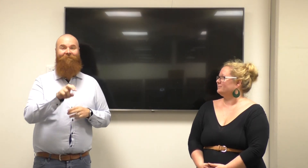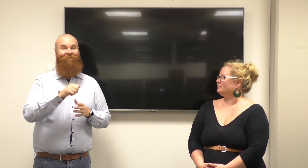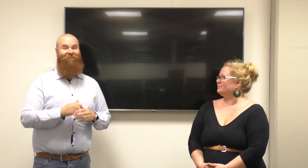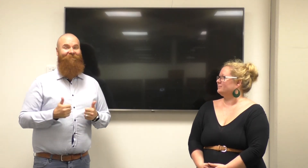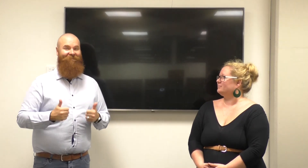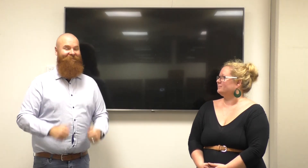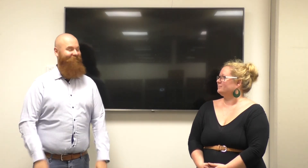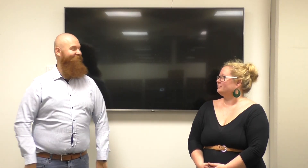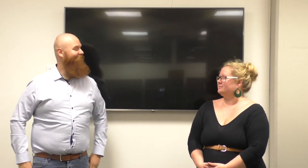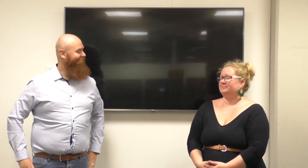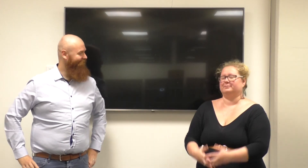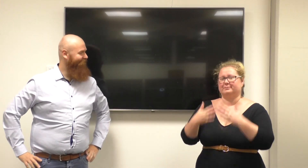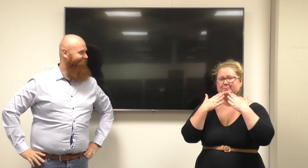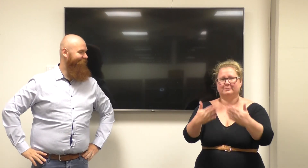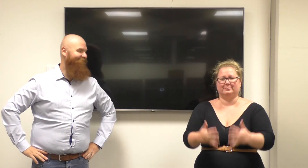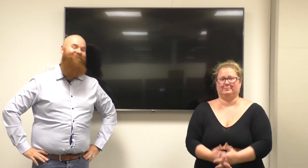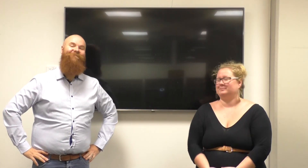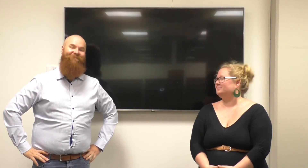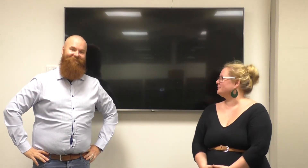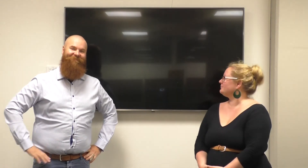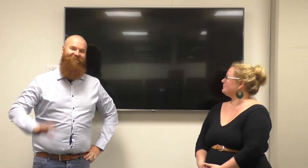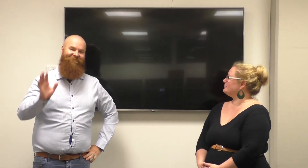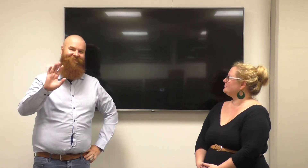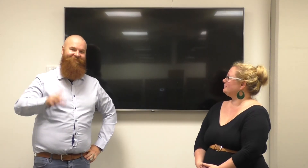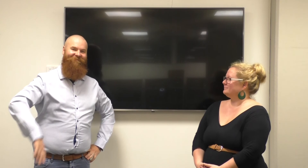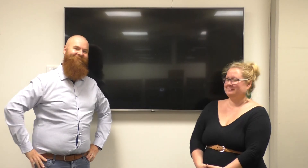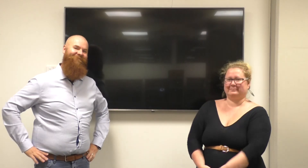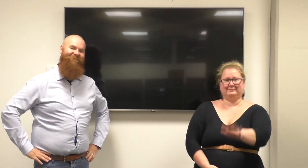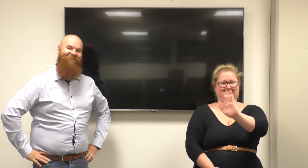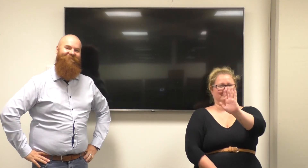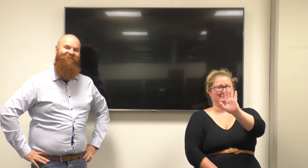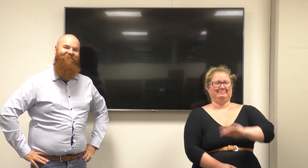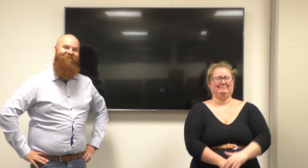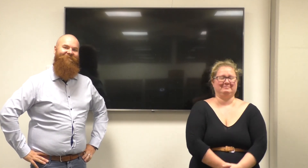and enjoy and really become immersed in our Auslan program. Thank you. Bye. Bye.